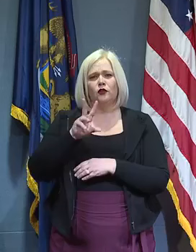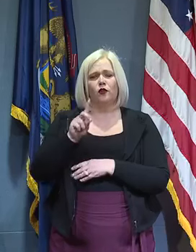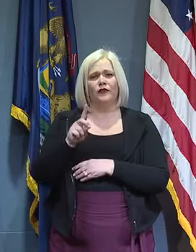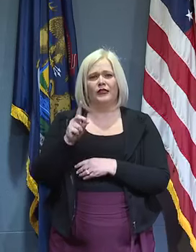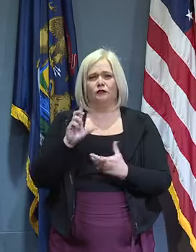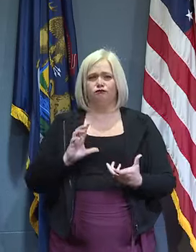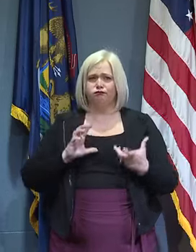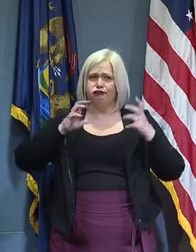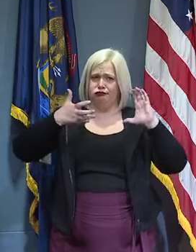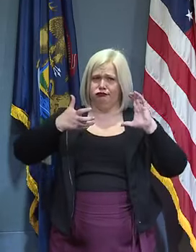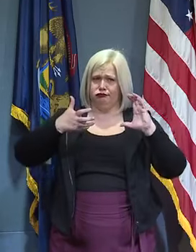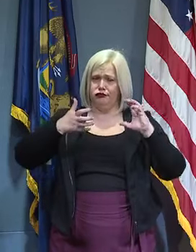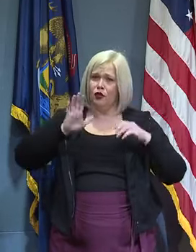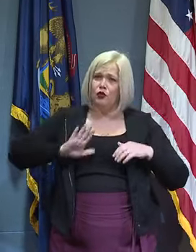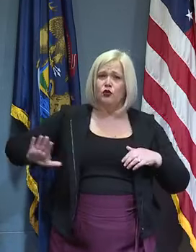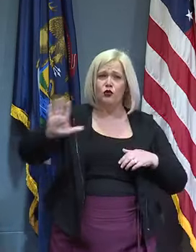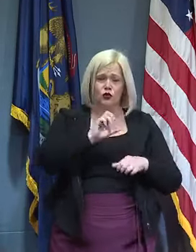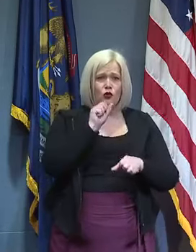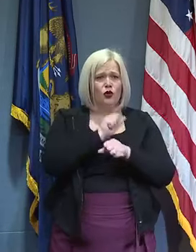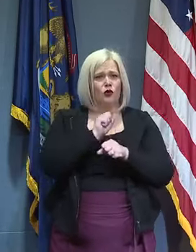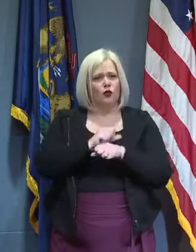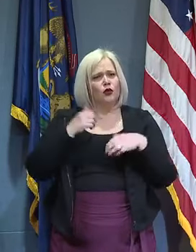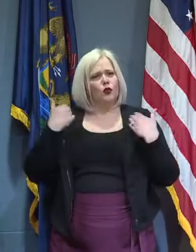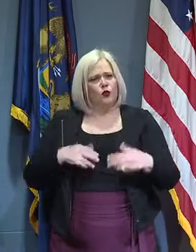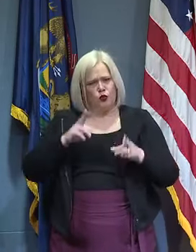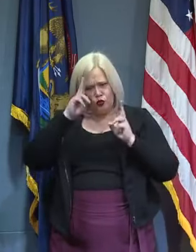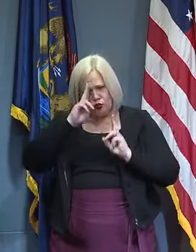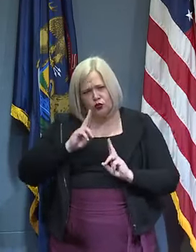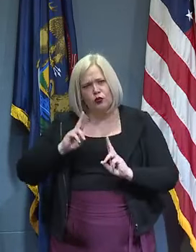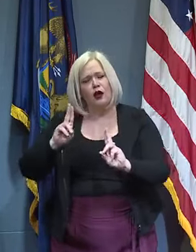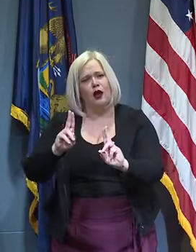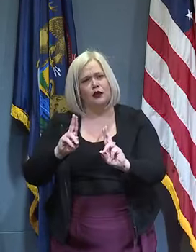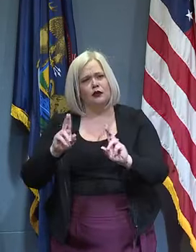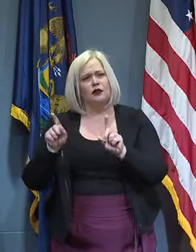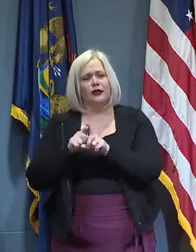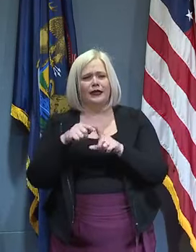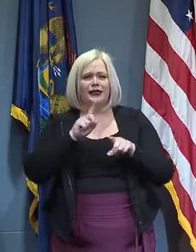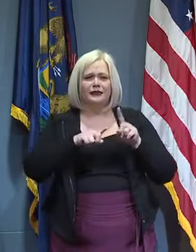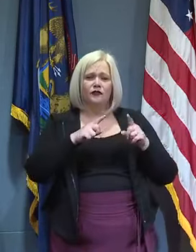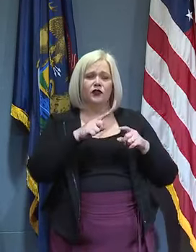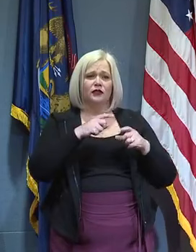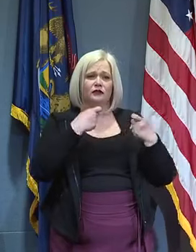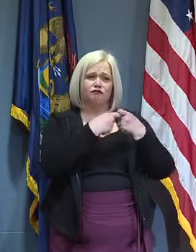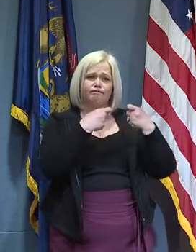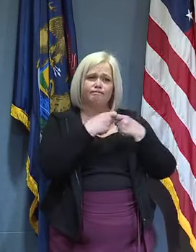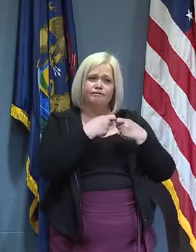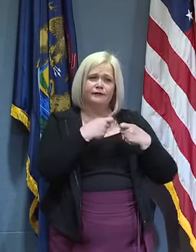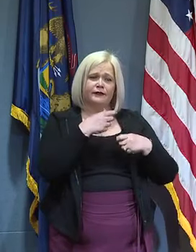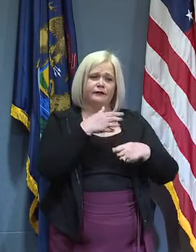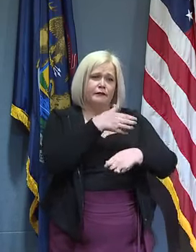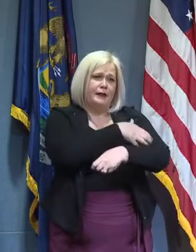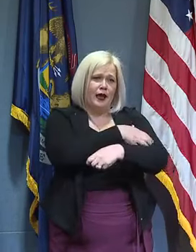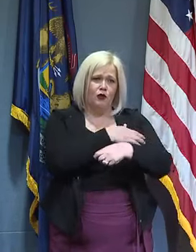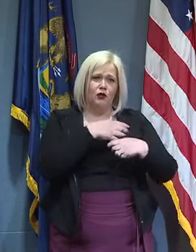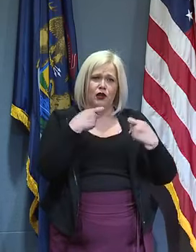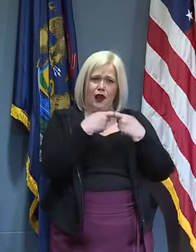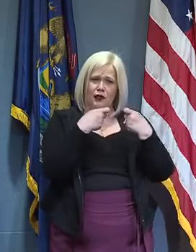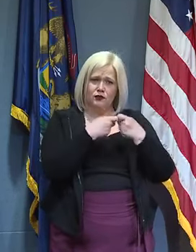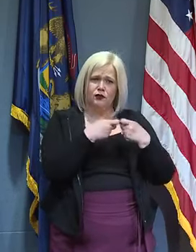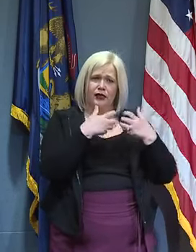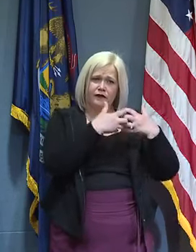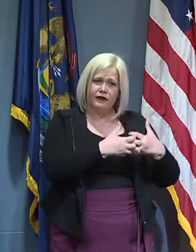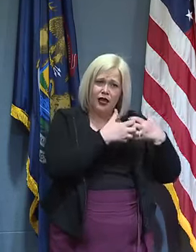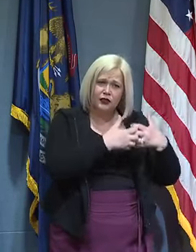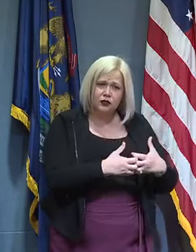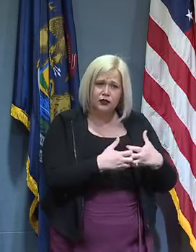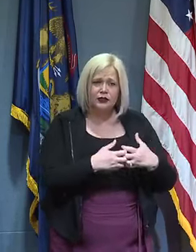We honor the work you've been doing at locations like power plants, building field hospitals, at the